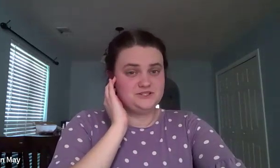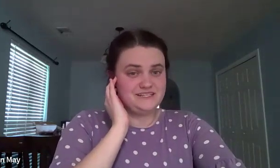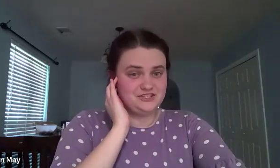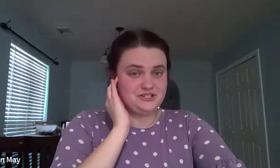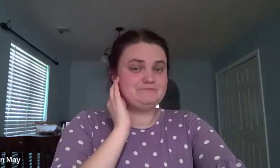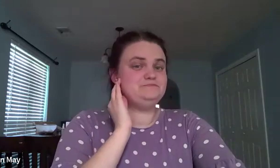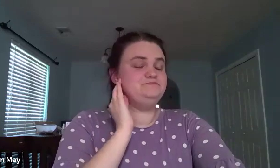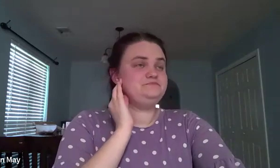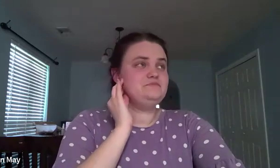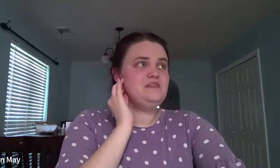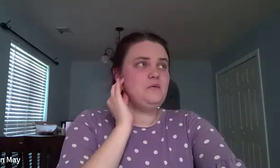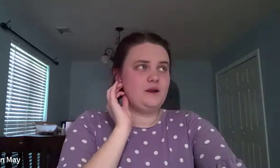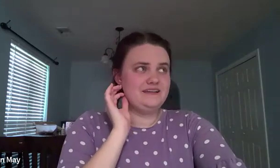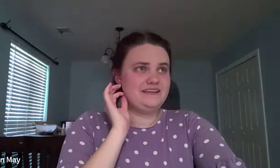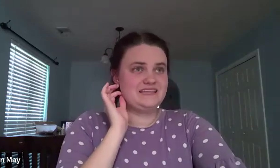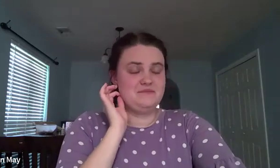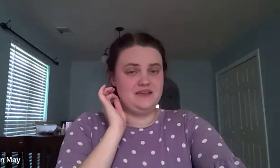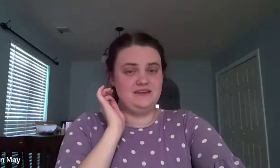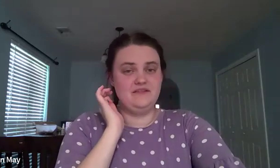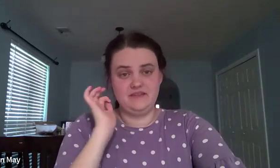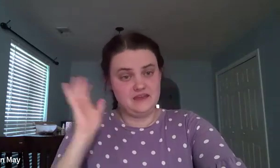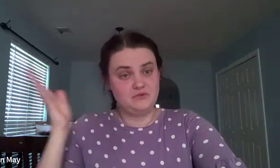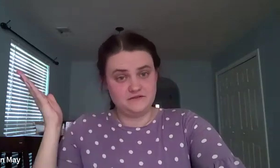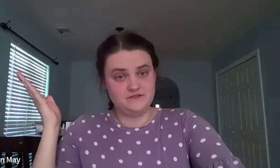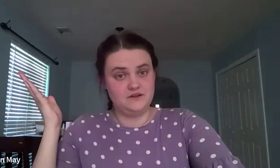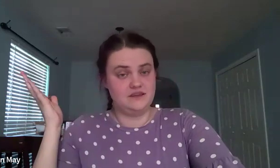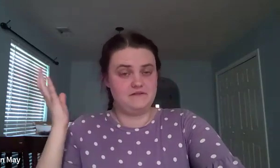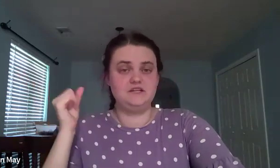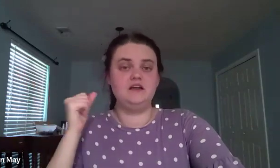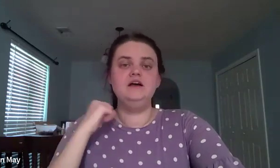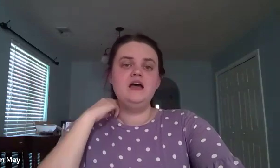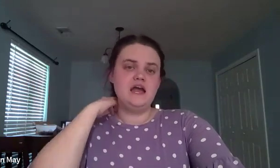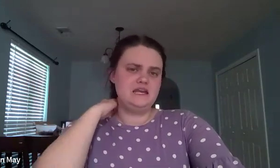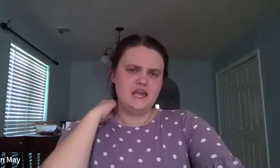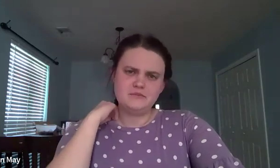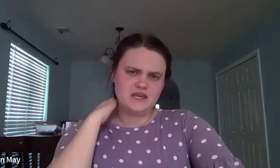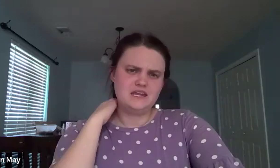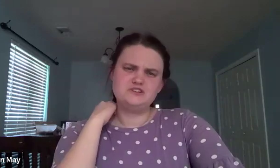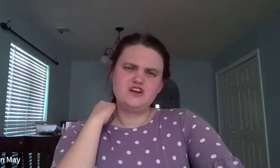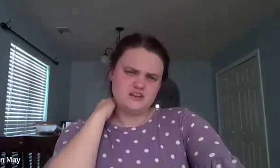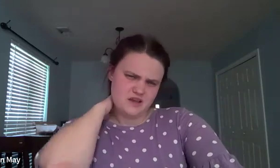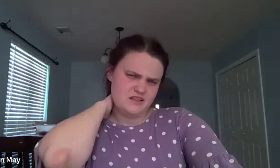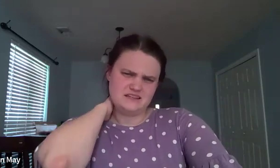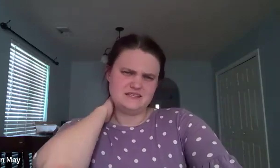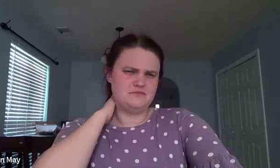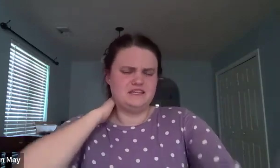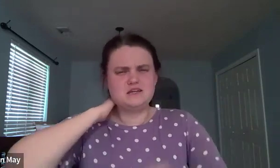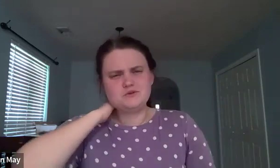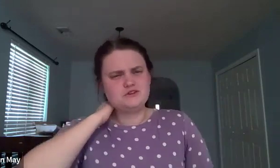year teaching. One of my kids came in and like they get breakfast food in the cafeteria, and he came in and he was talking about like his stomach was hurting or